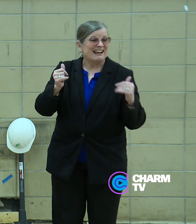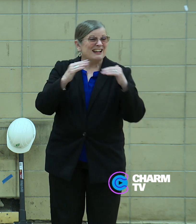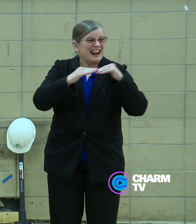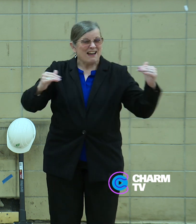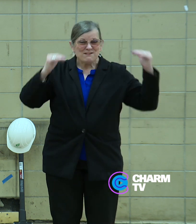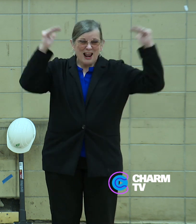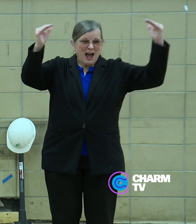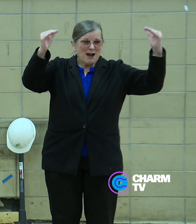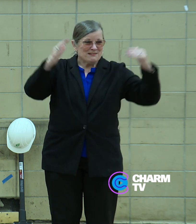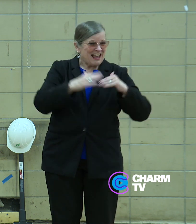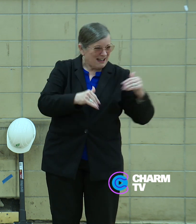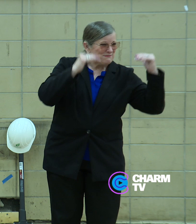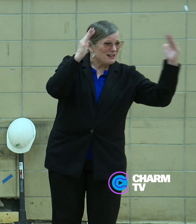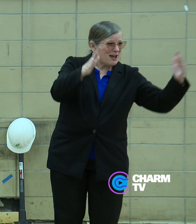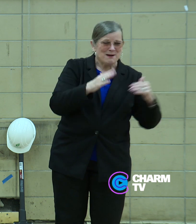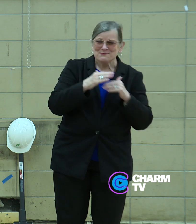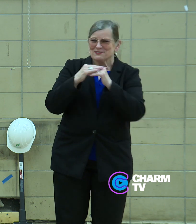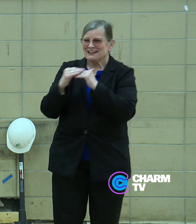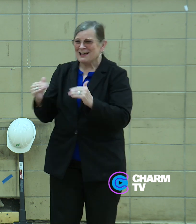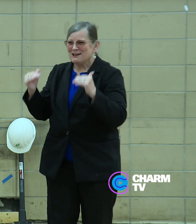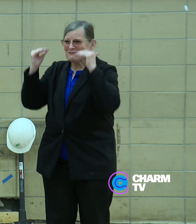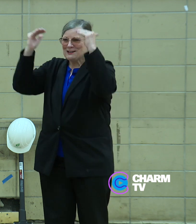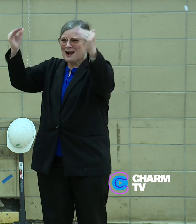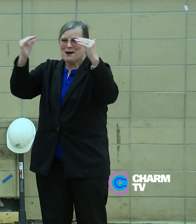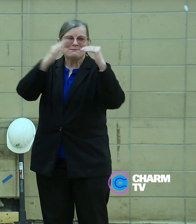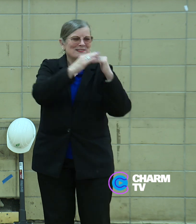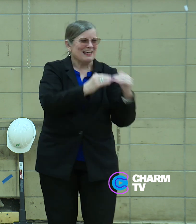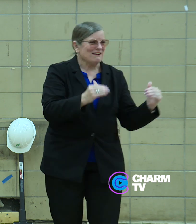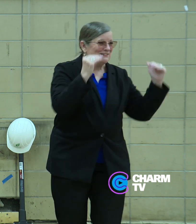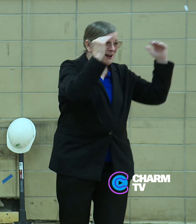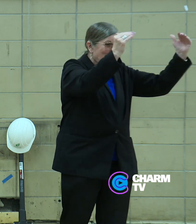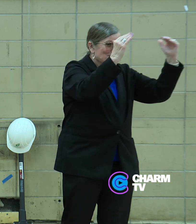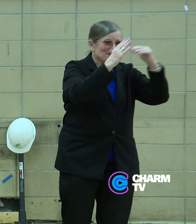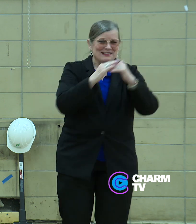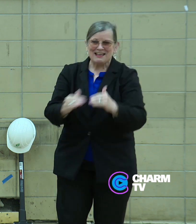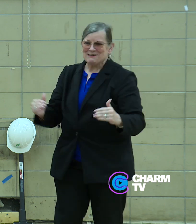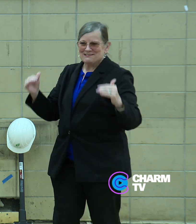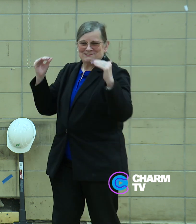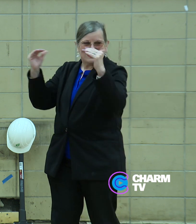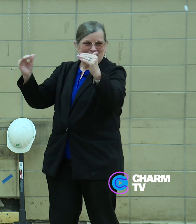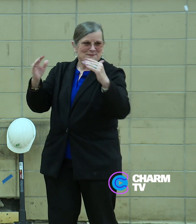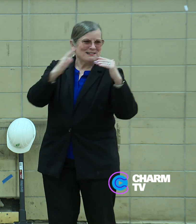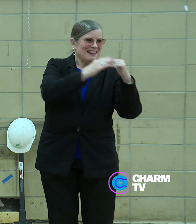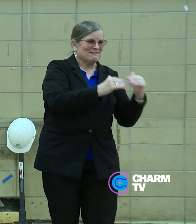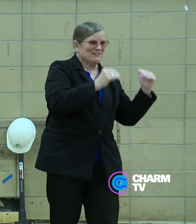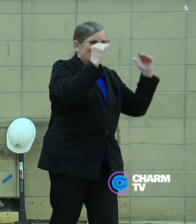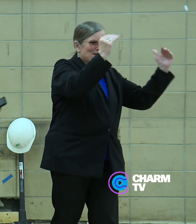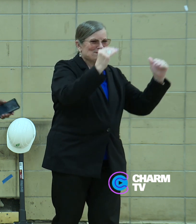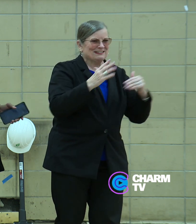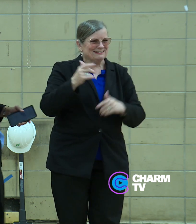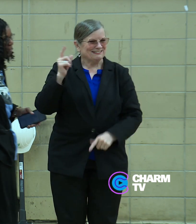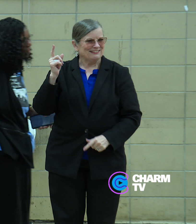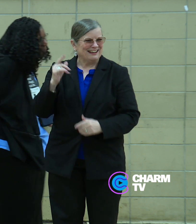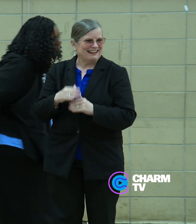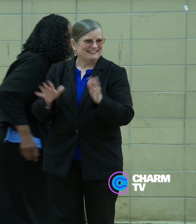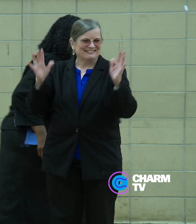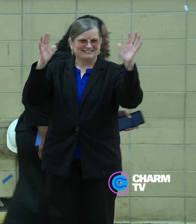up? Level up! Level up! Level up!